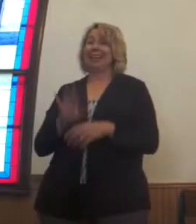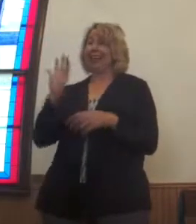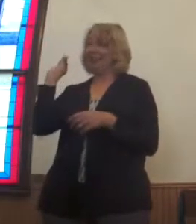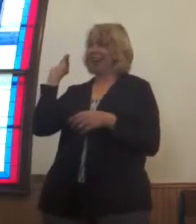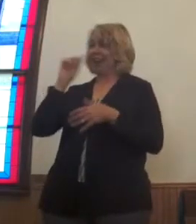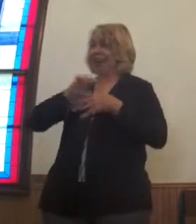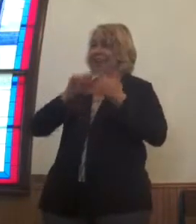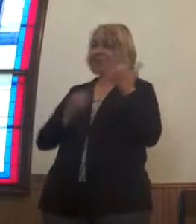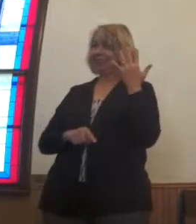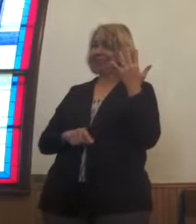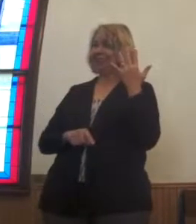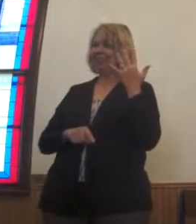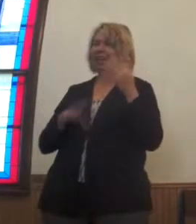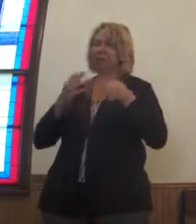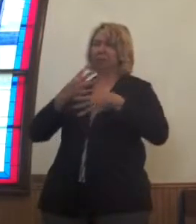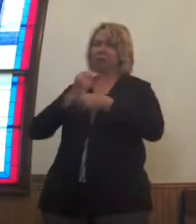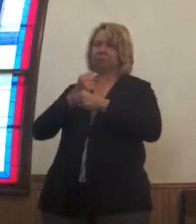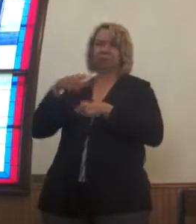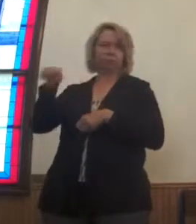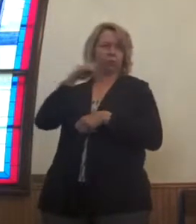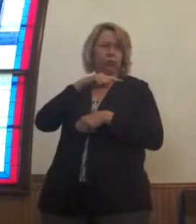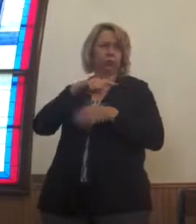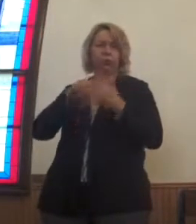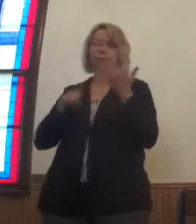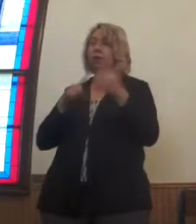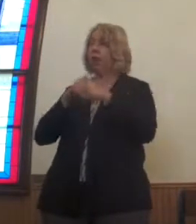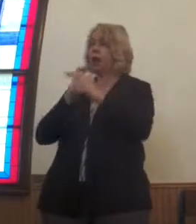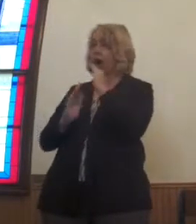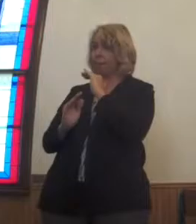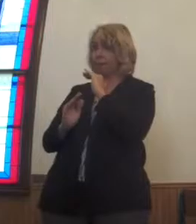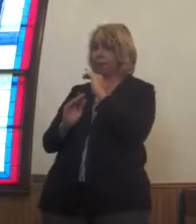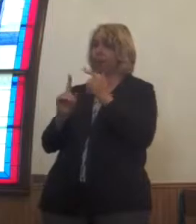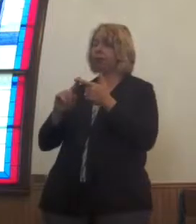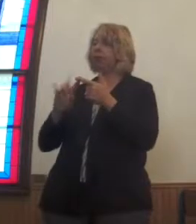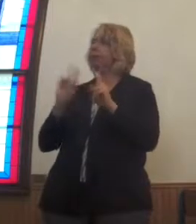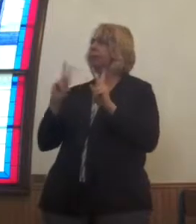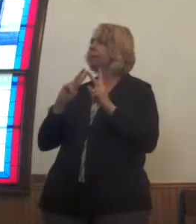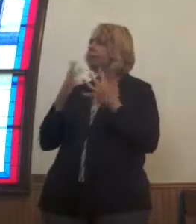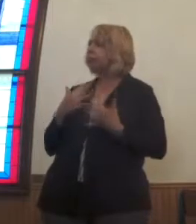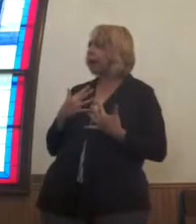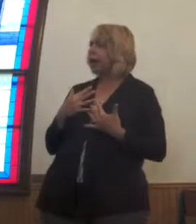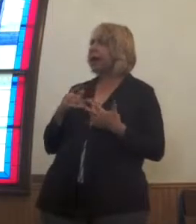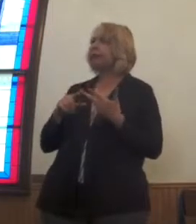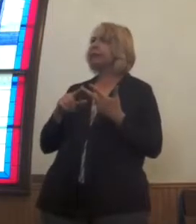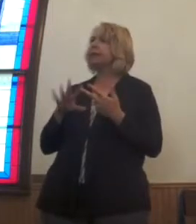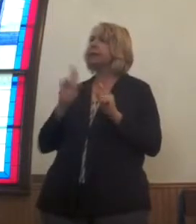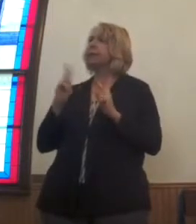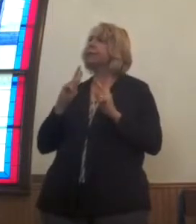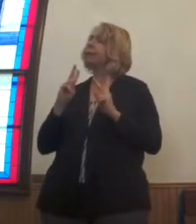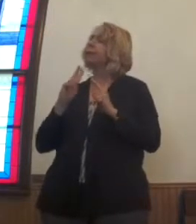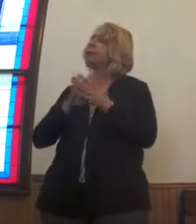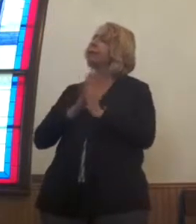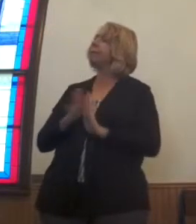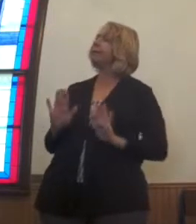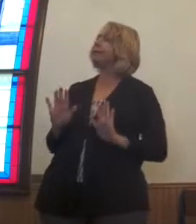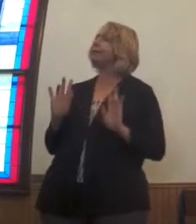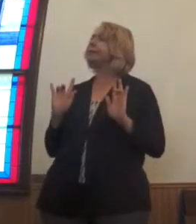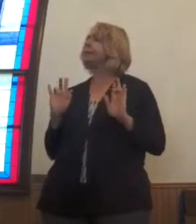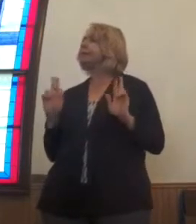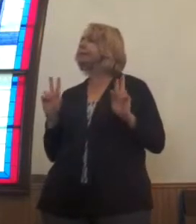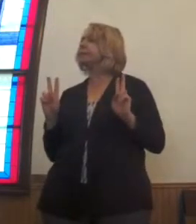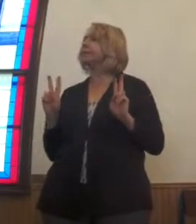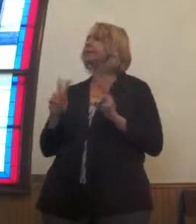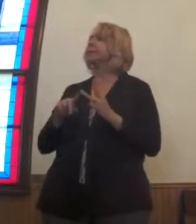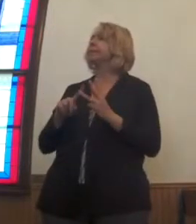just going to give them to you real quick in a nutshell. The humble, the mournful, the meek, the hungry,